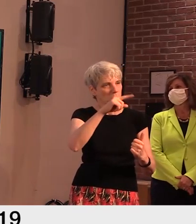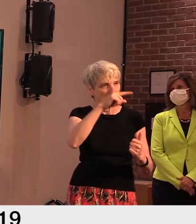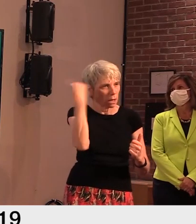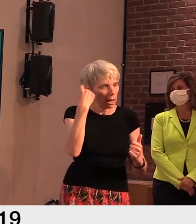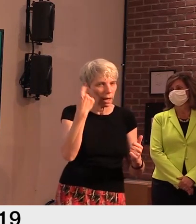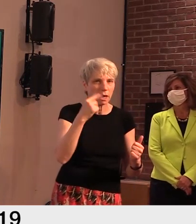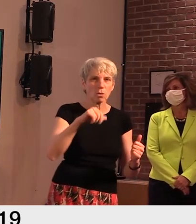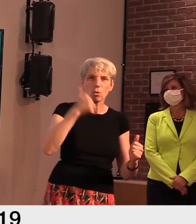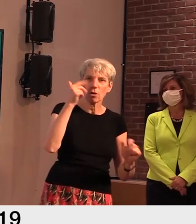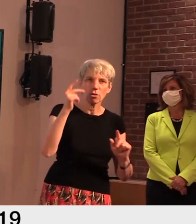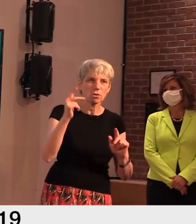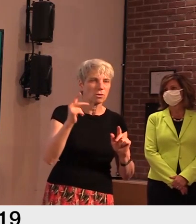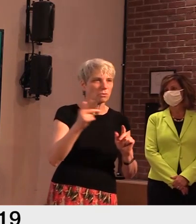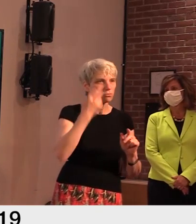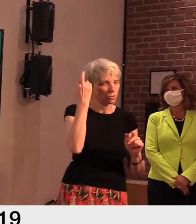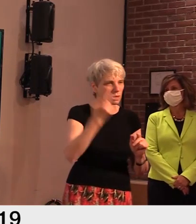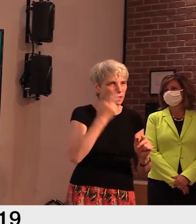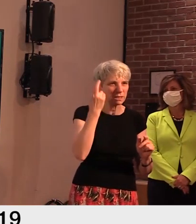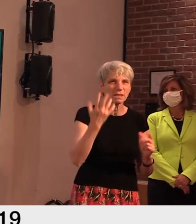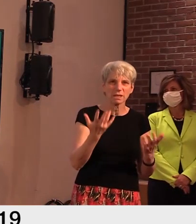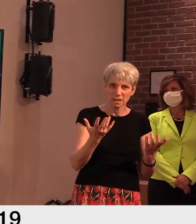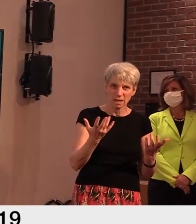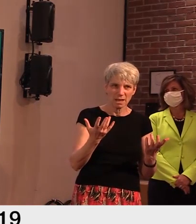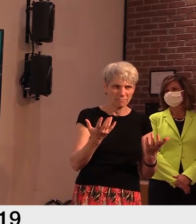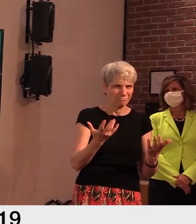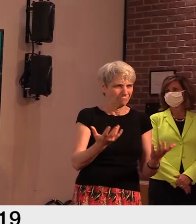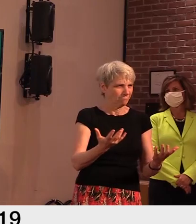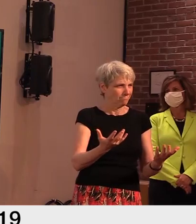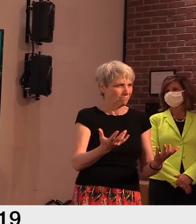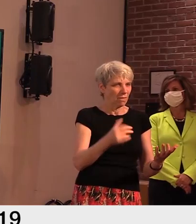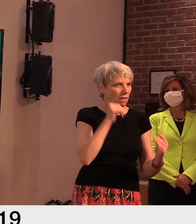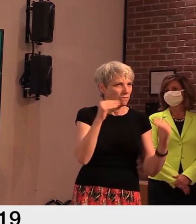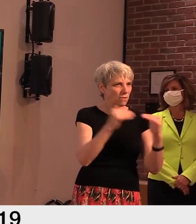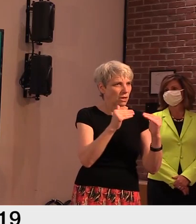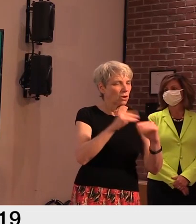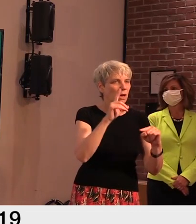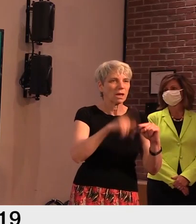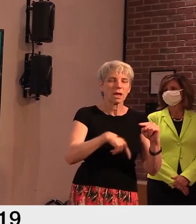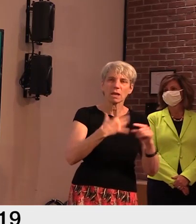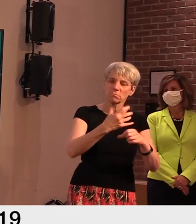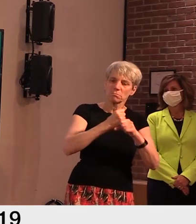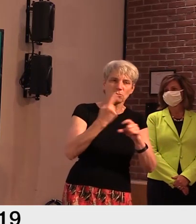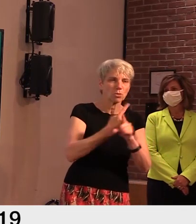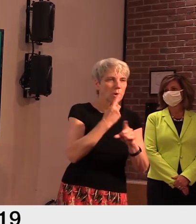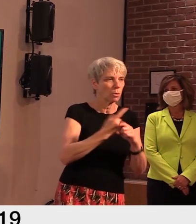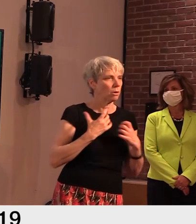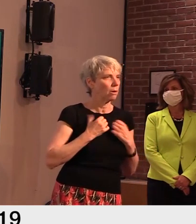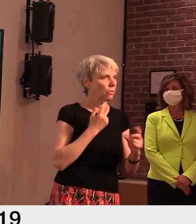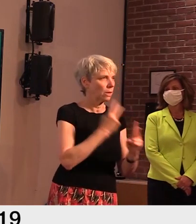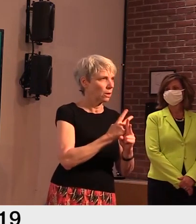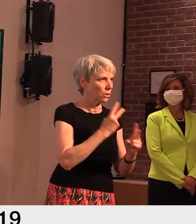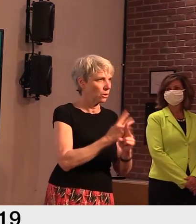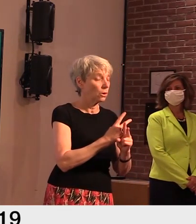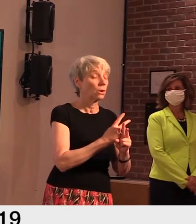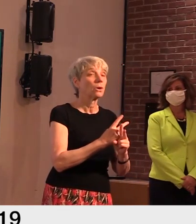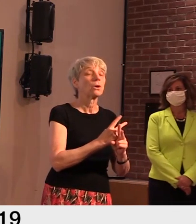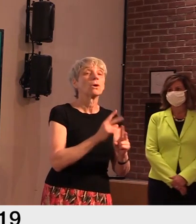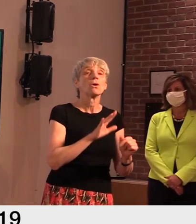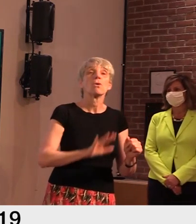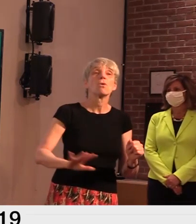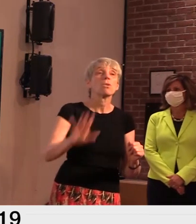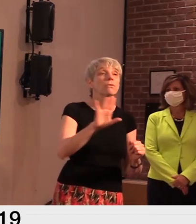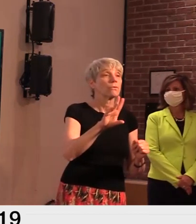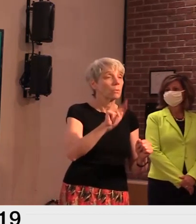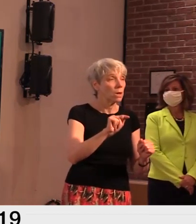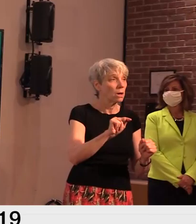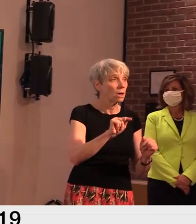especially those who have suffered socioeconomic disadvantage, experienced historical injustice, and other